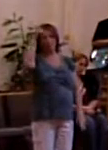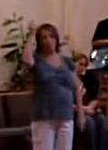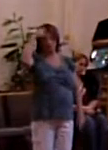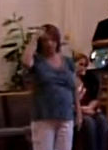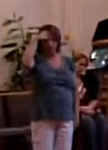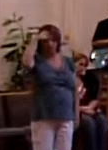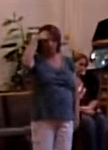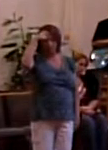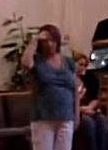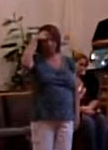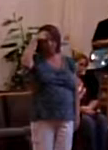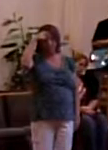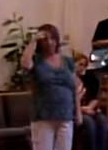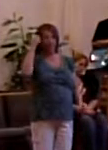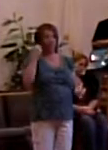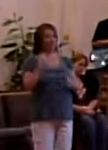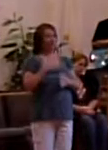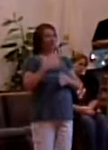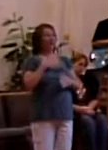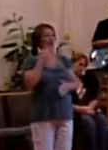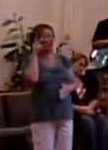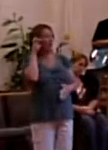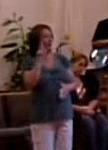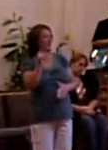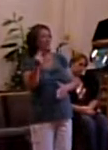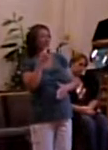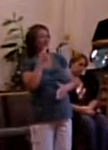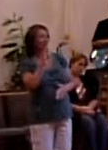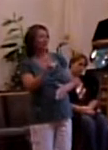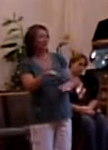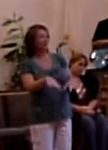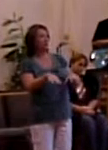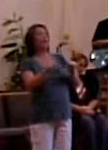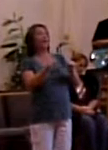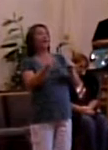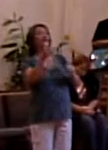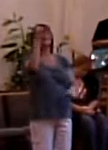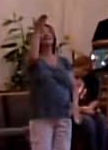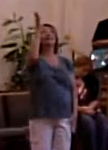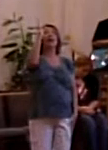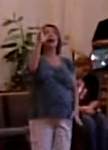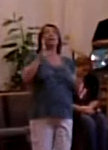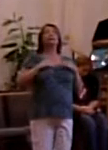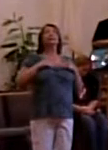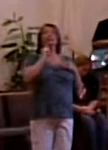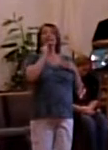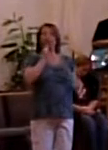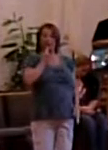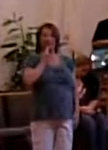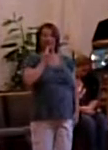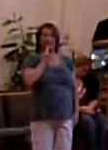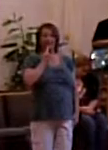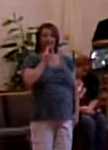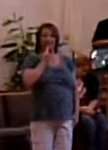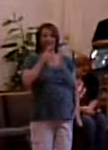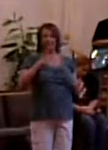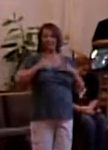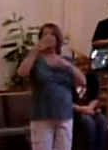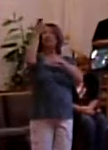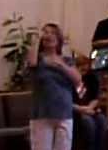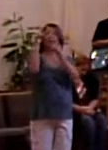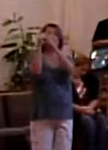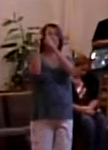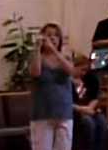The fear, I've heard somebody say that means to take God seriously, take his word seriously. And it says